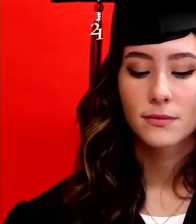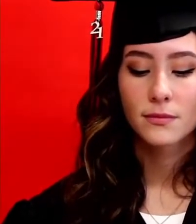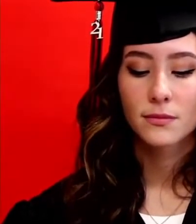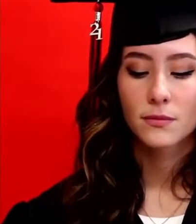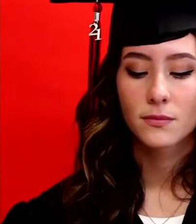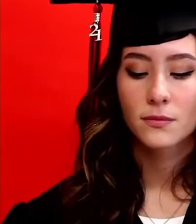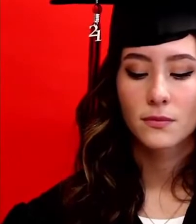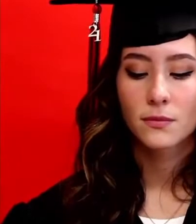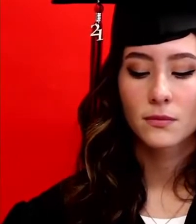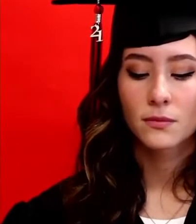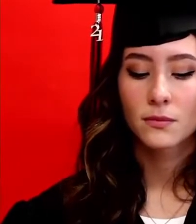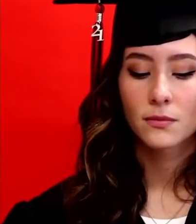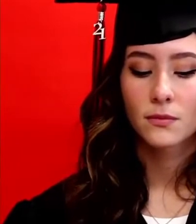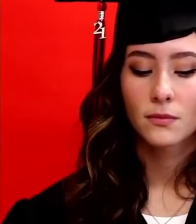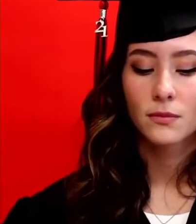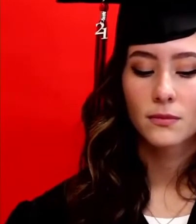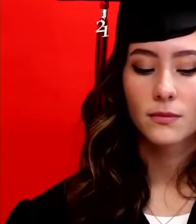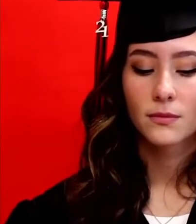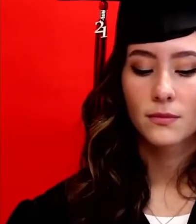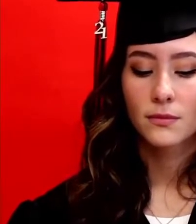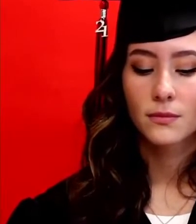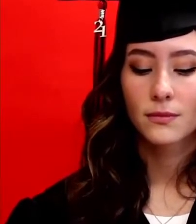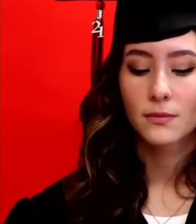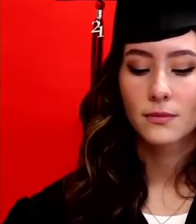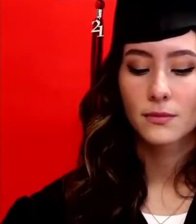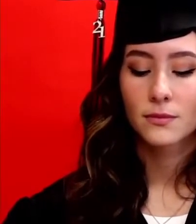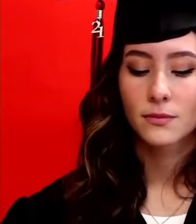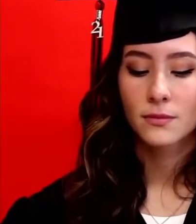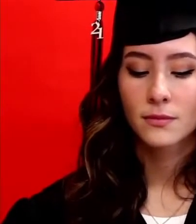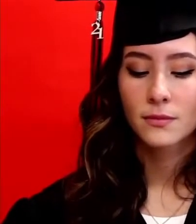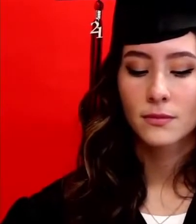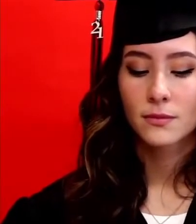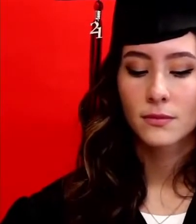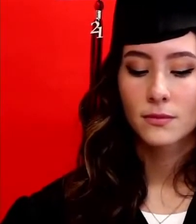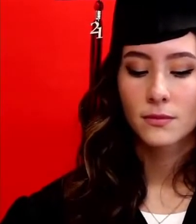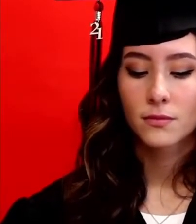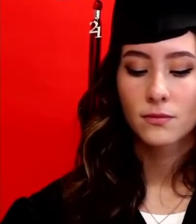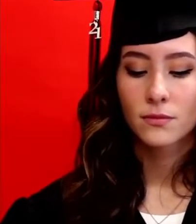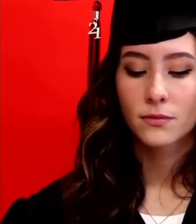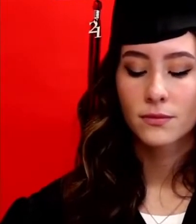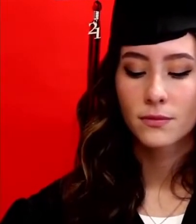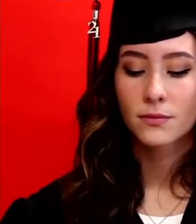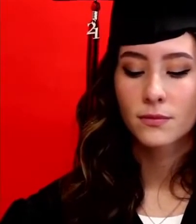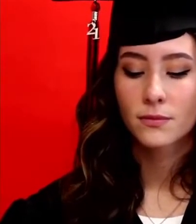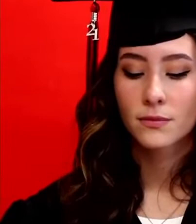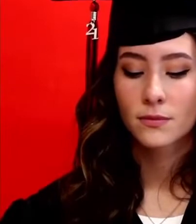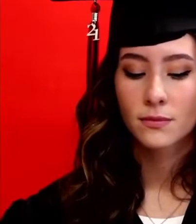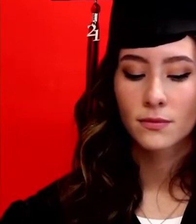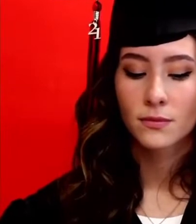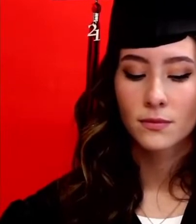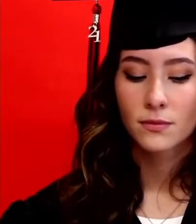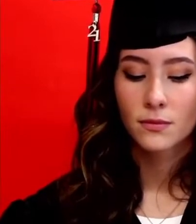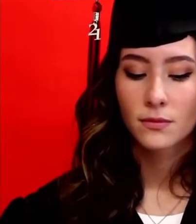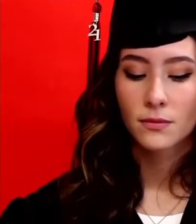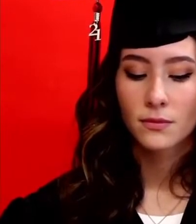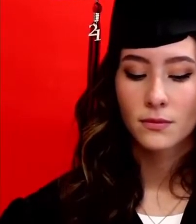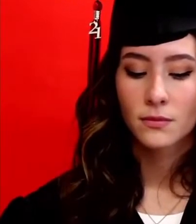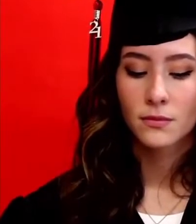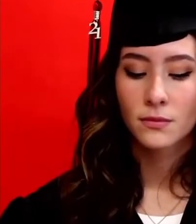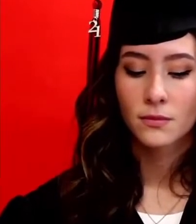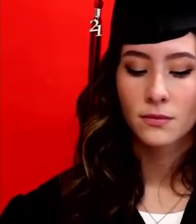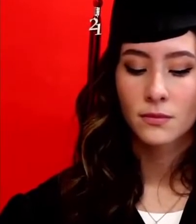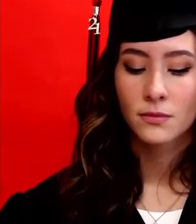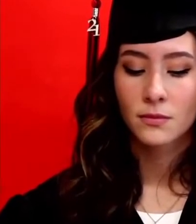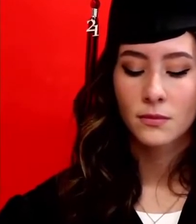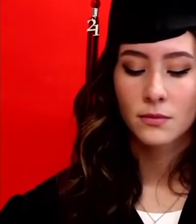right? But here we are. We did it. But what comes next? For some, the next step is clear. Where life leads you